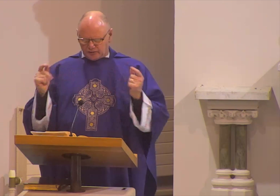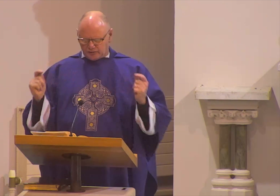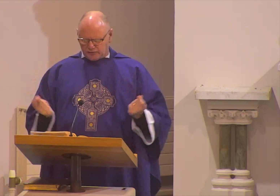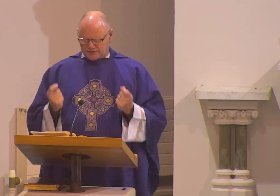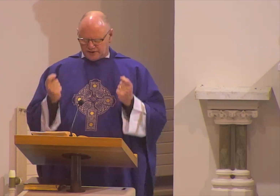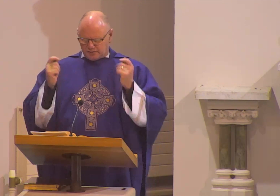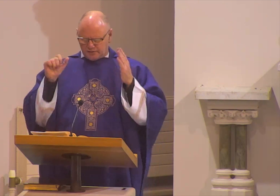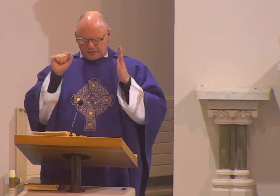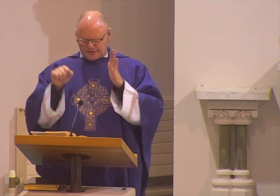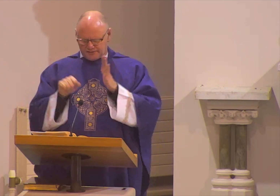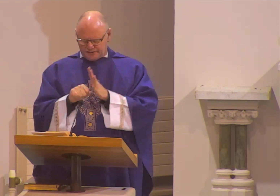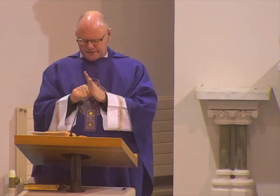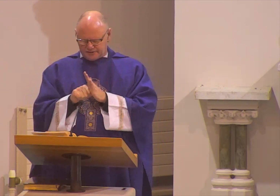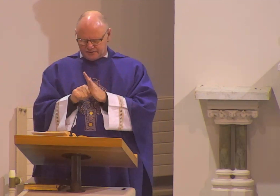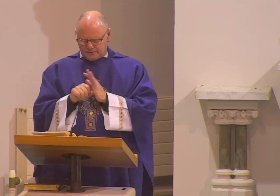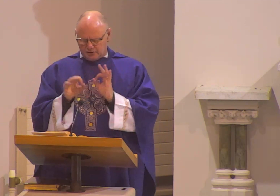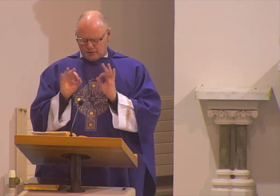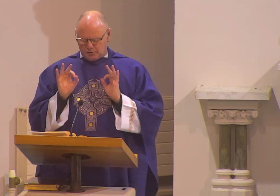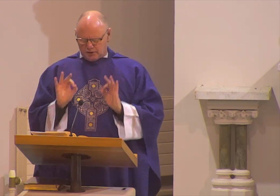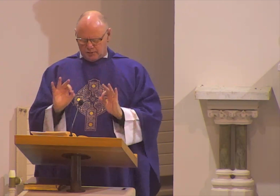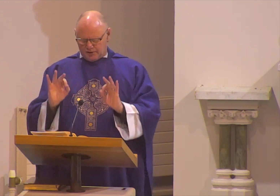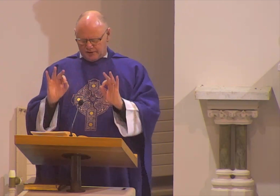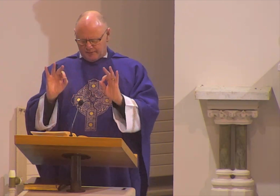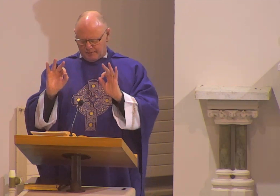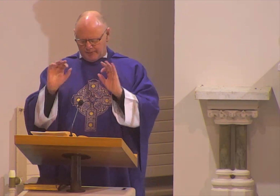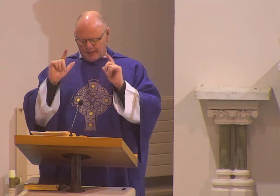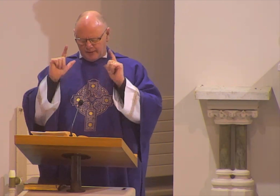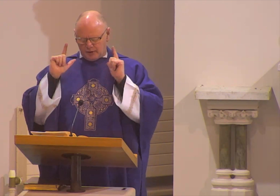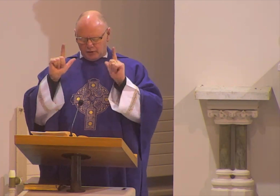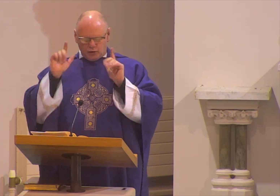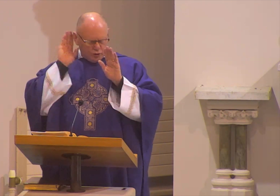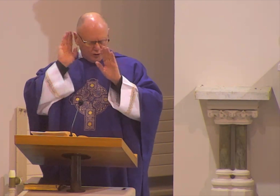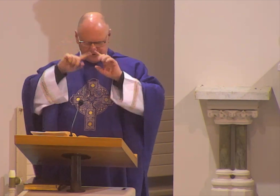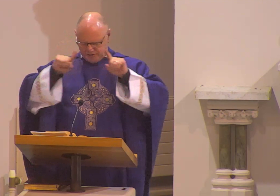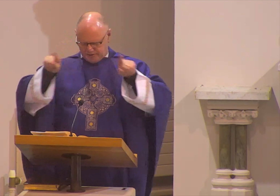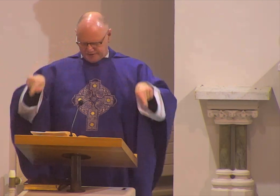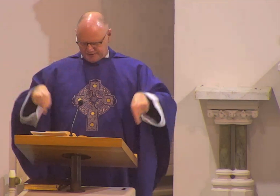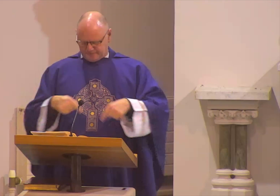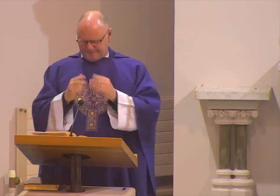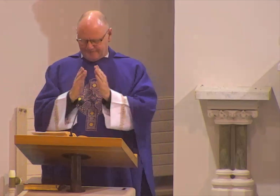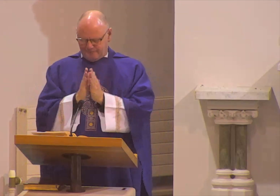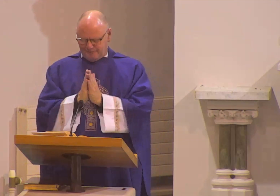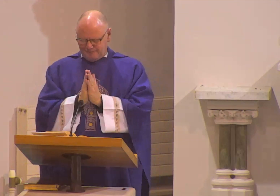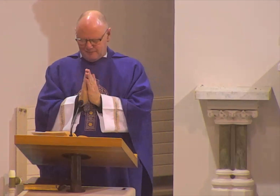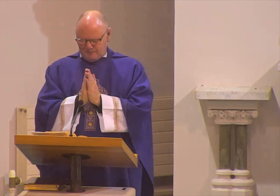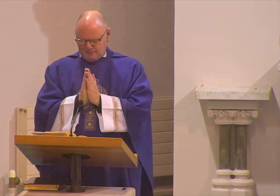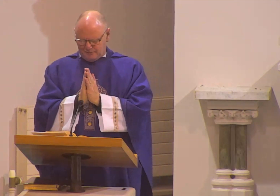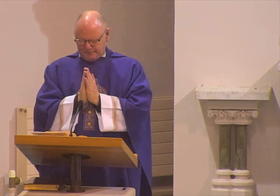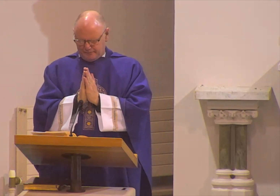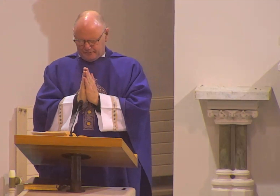preparing to celebrate Christmas properly. Lord, hear us.